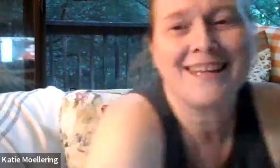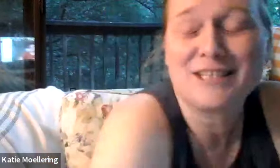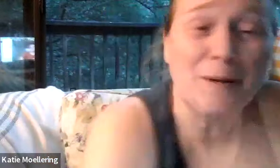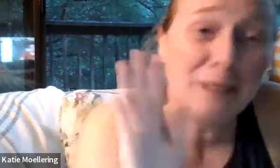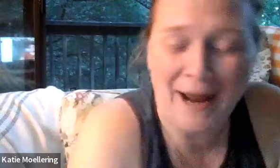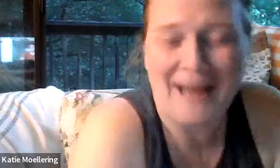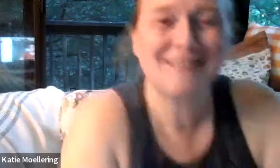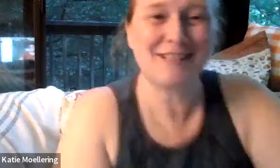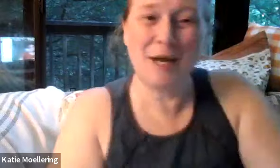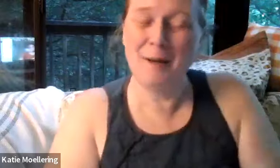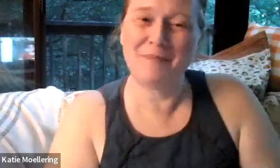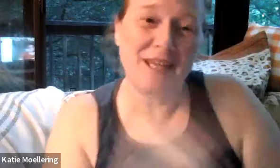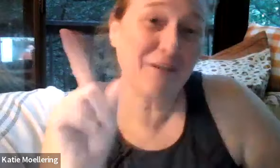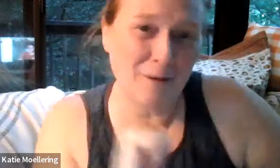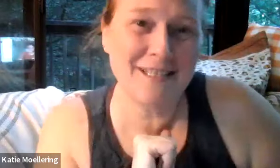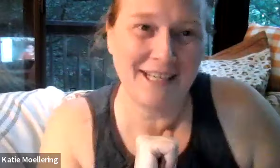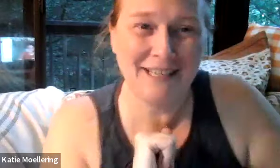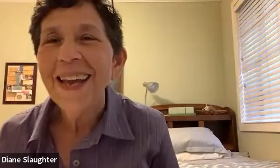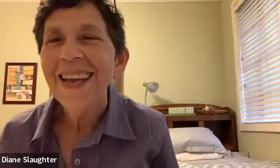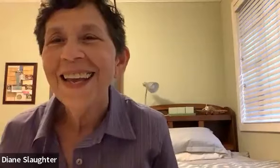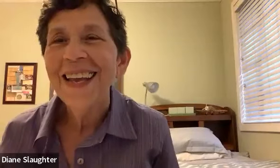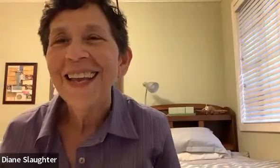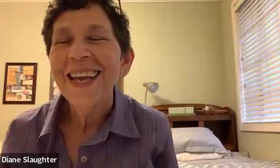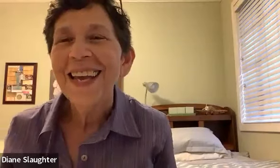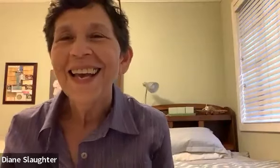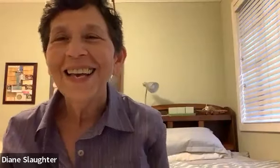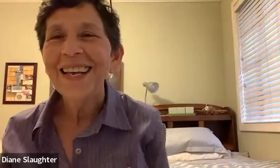So anyway, if I was Diane, I would say